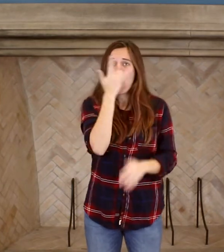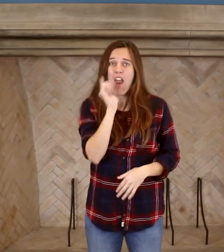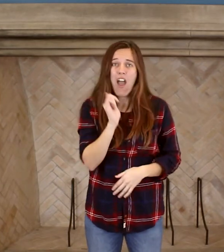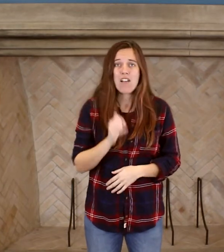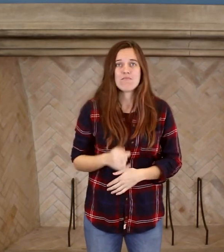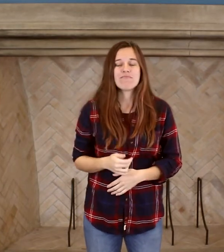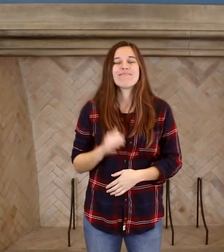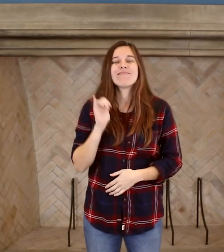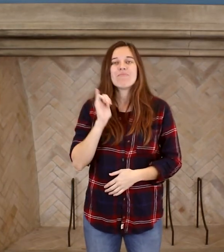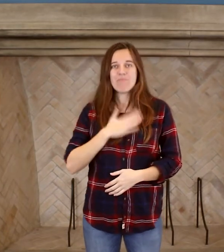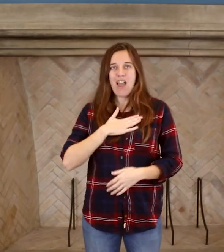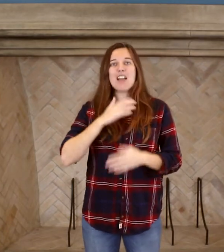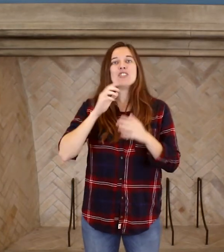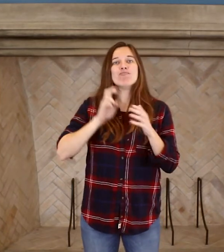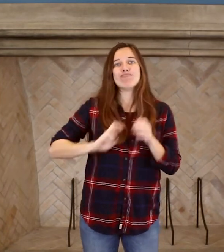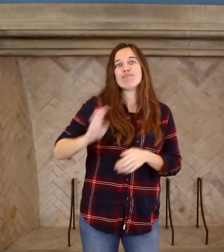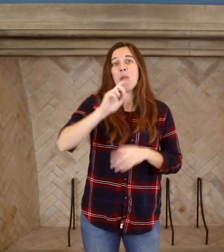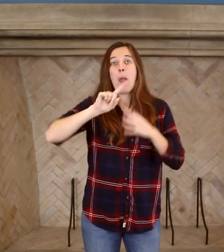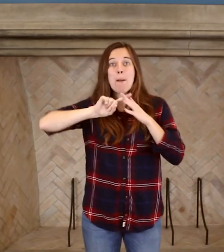and put it into a movie.